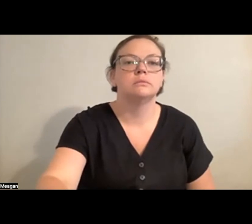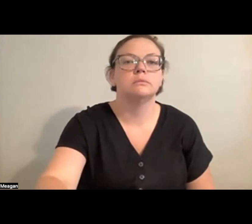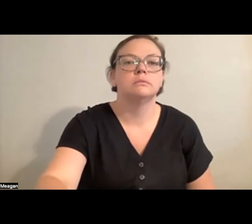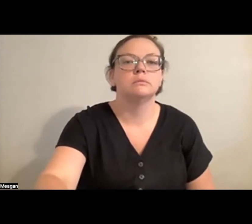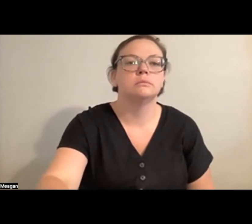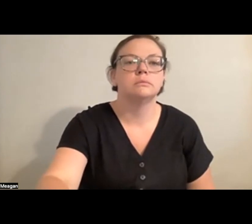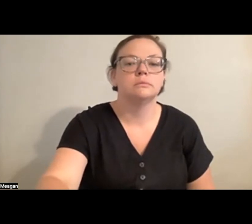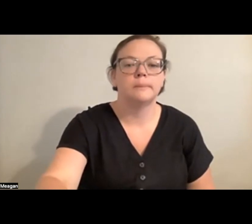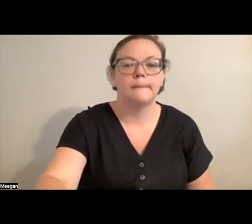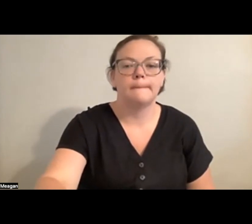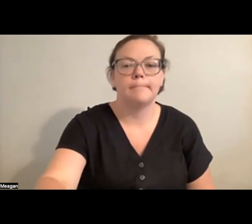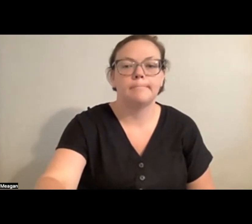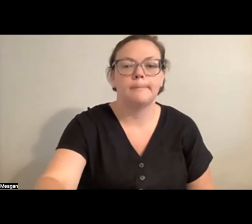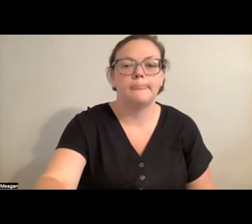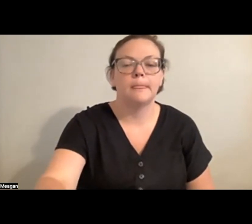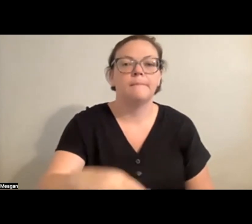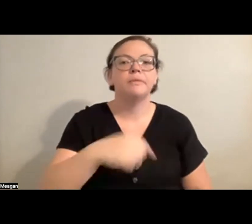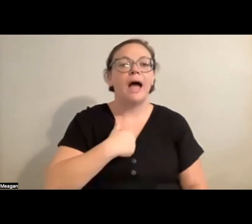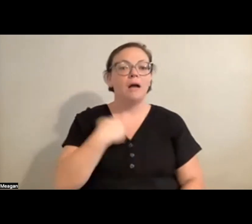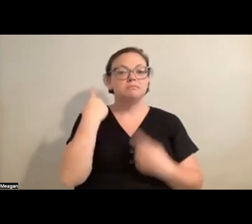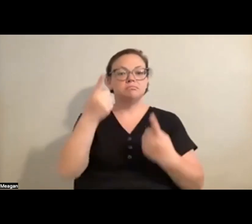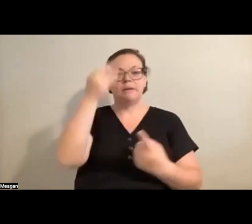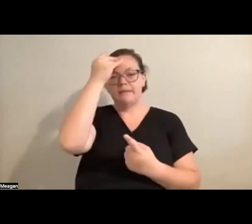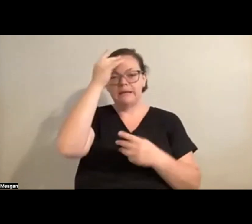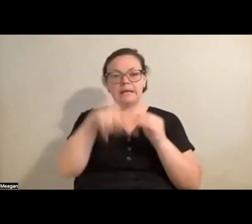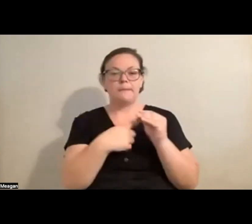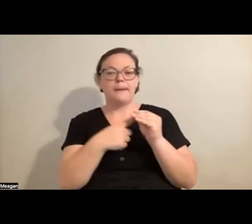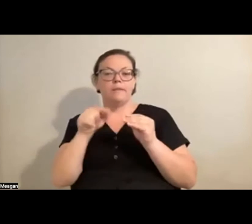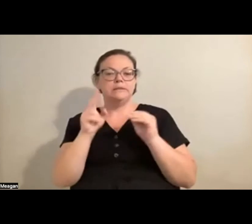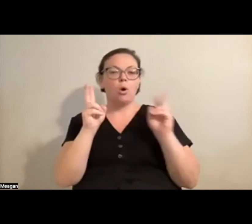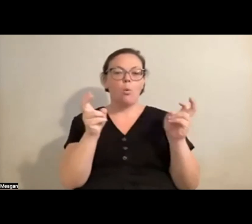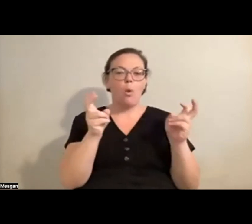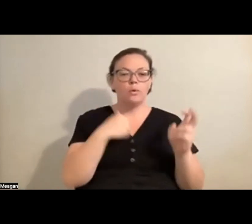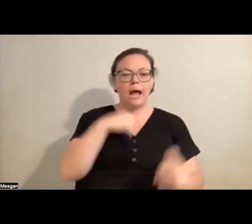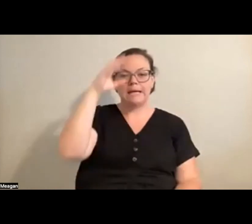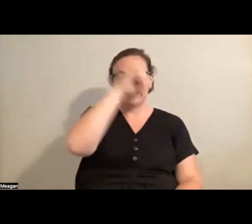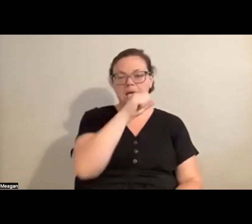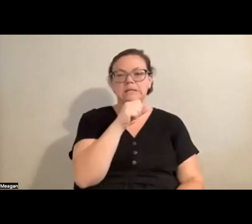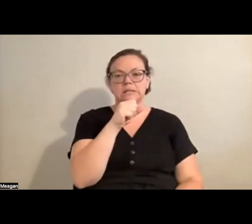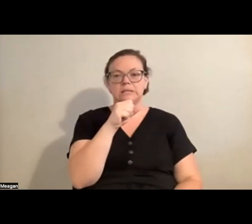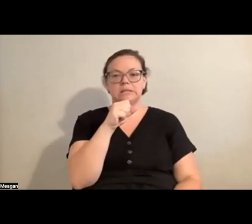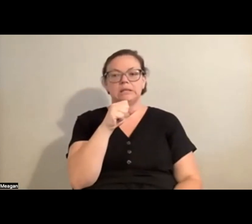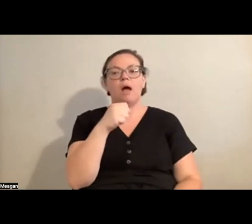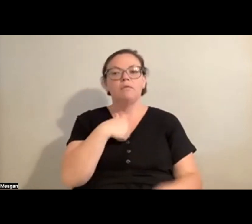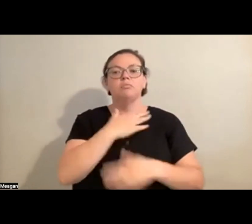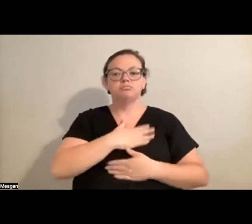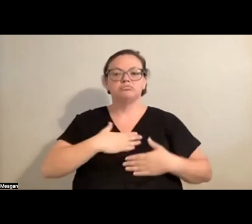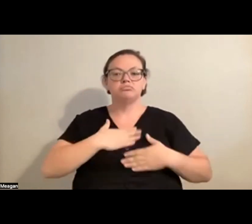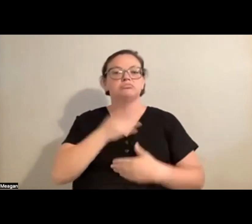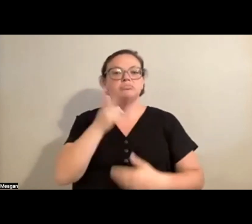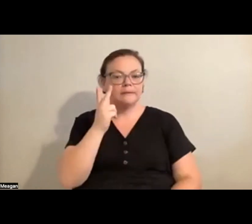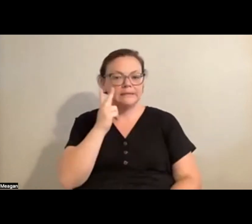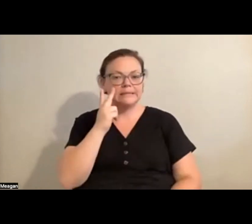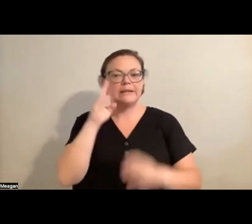So I've been thinking about this quote, I guess, that I had the pleasure of seeing the great